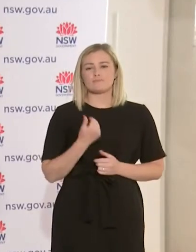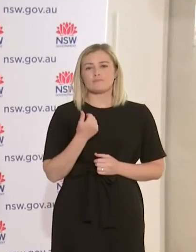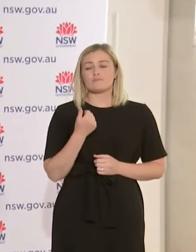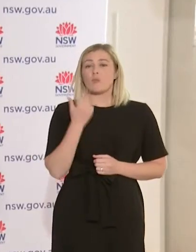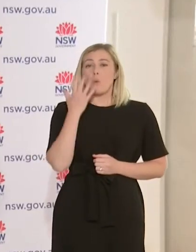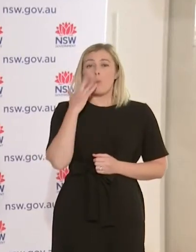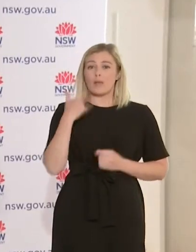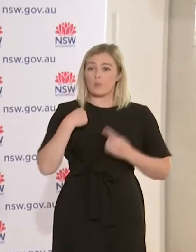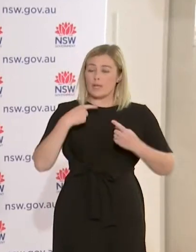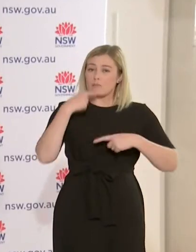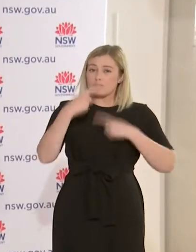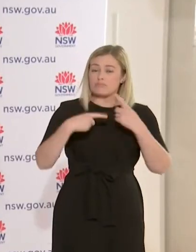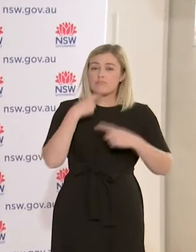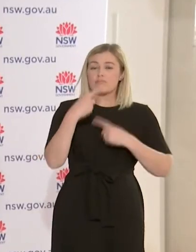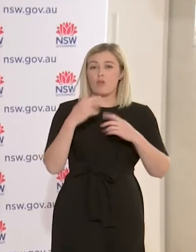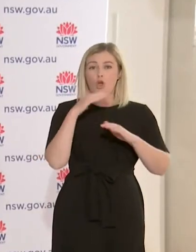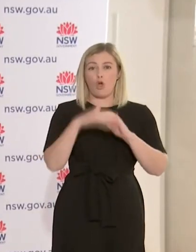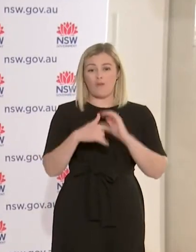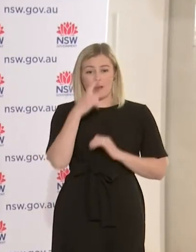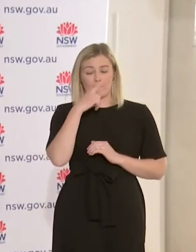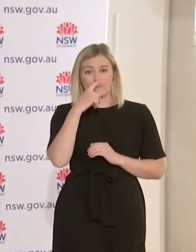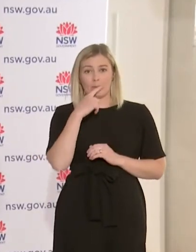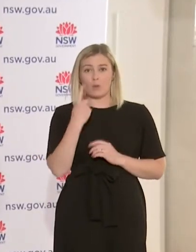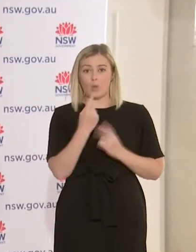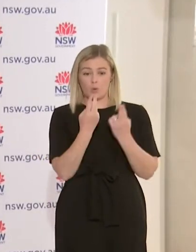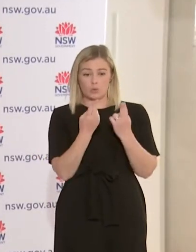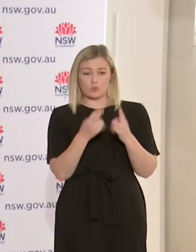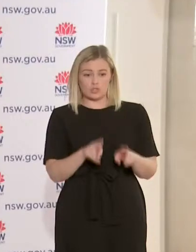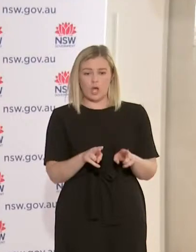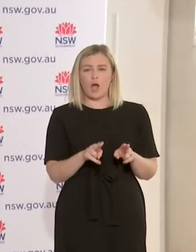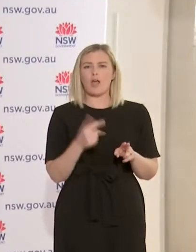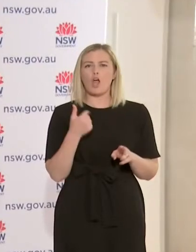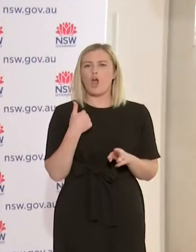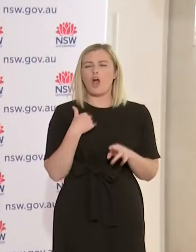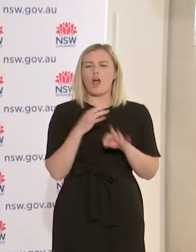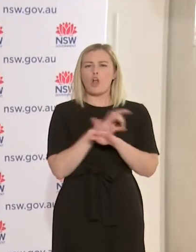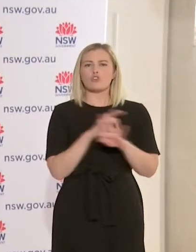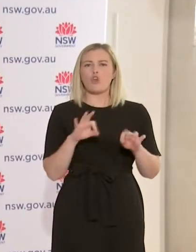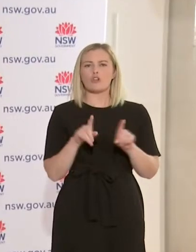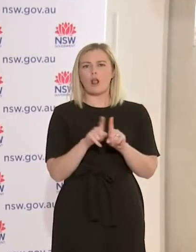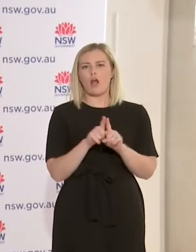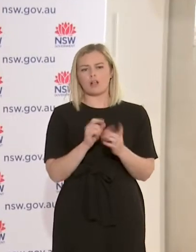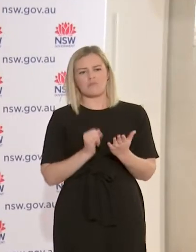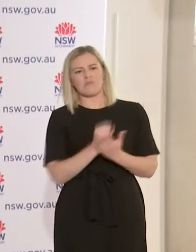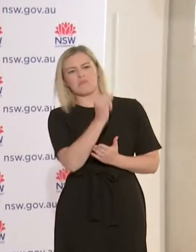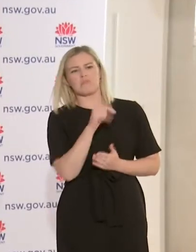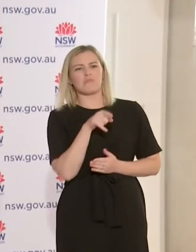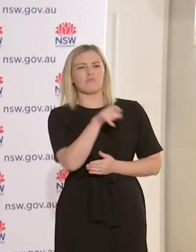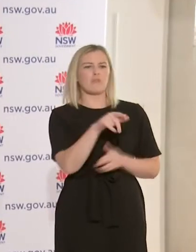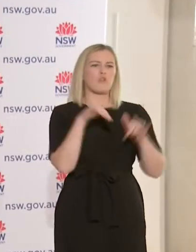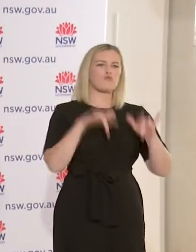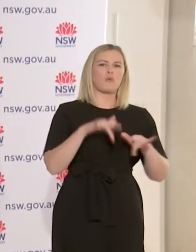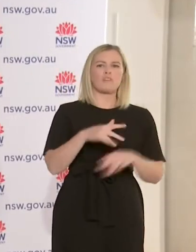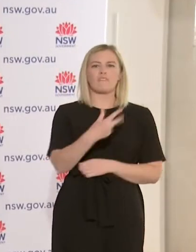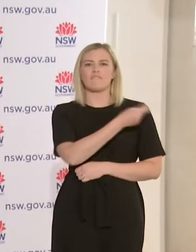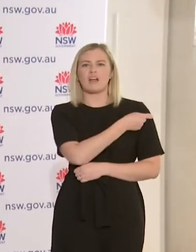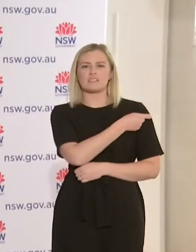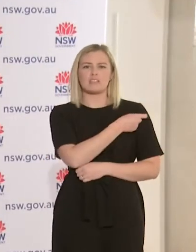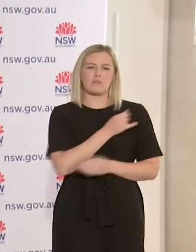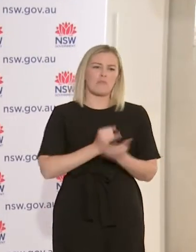the purposes of communicating to the public. This is no comment on individuals and whether they've had access to the vaccine or